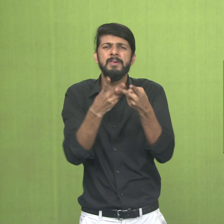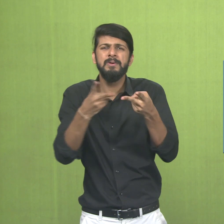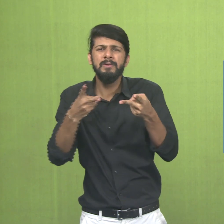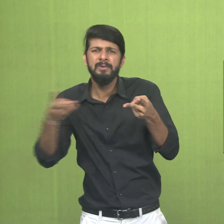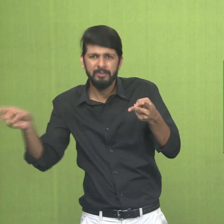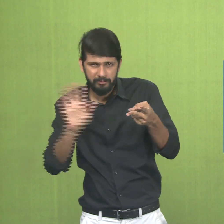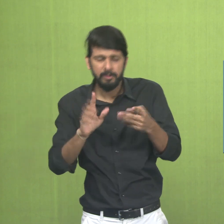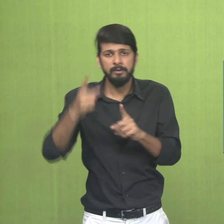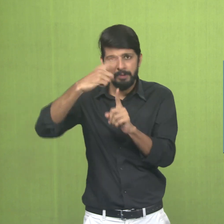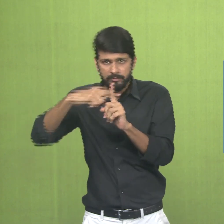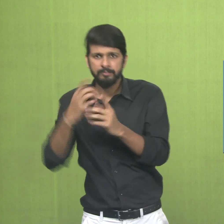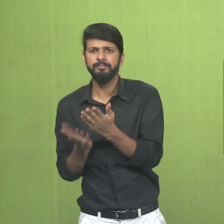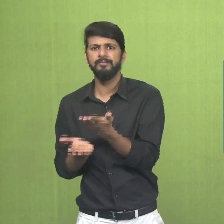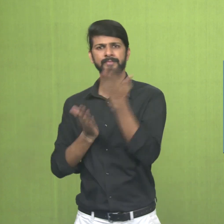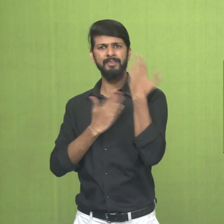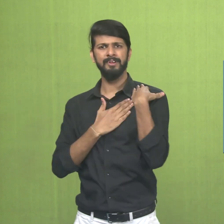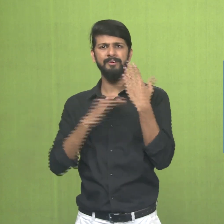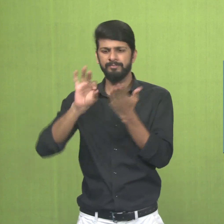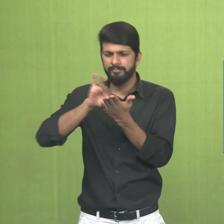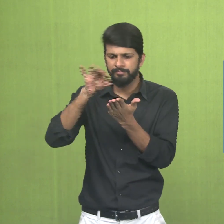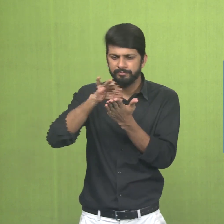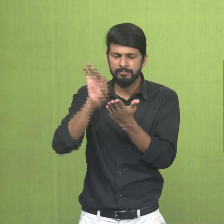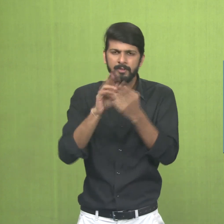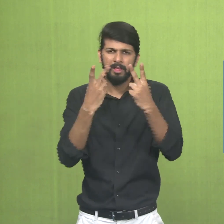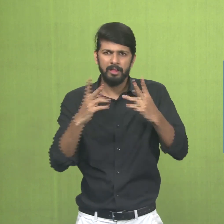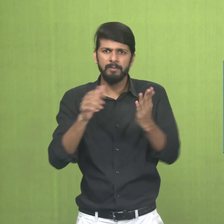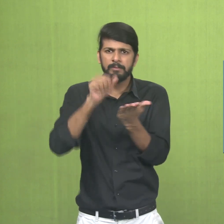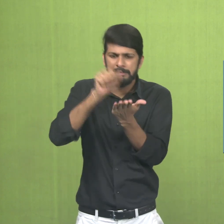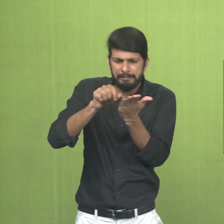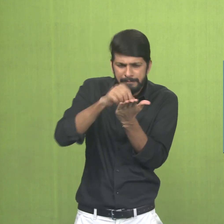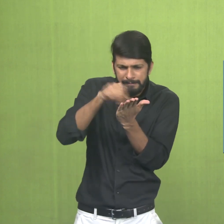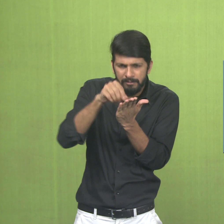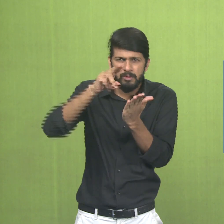the terracotta toys basically were famous of Bankura,